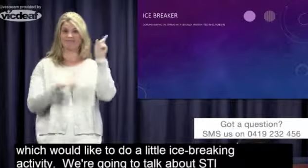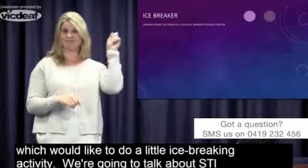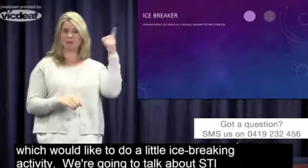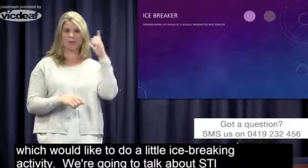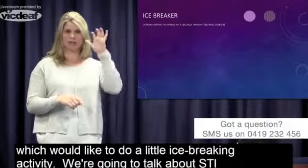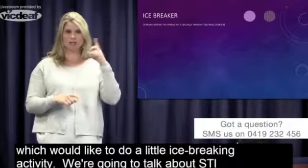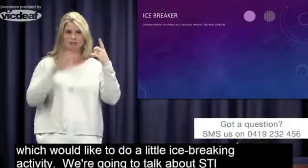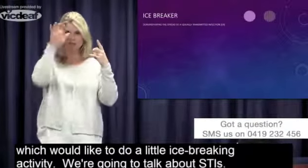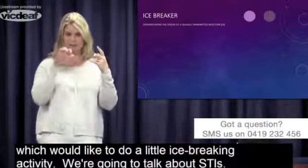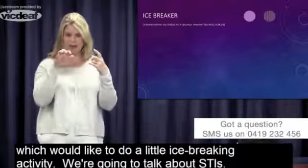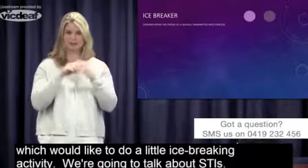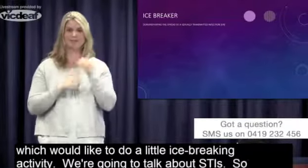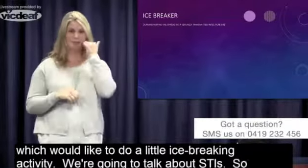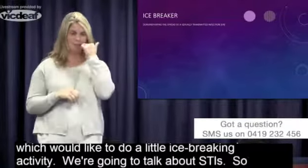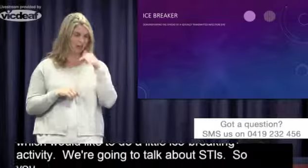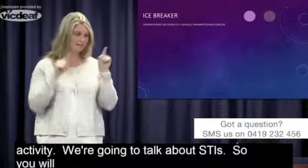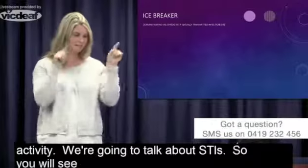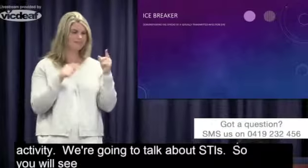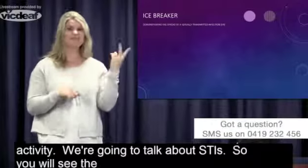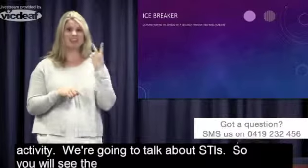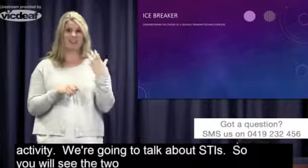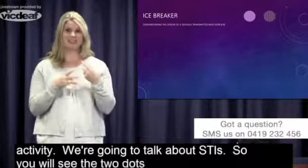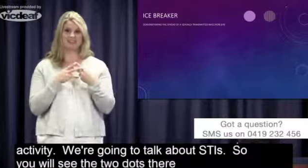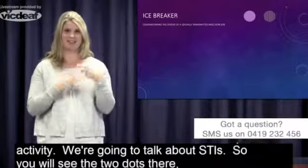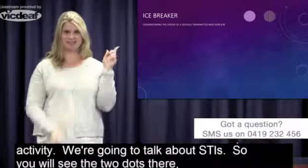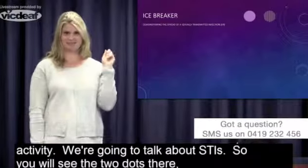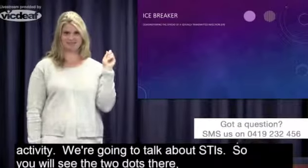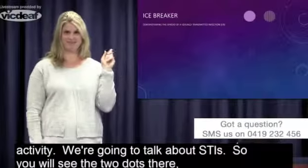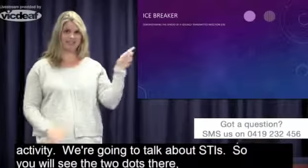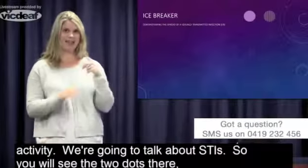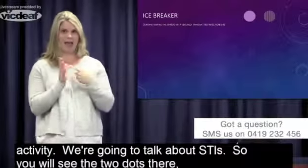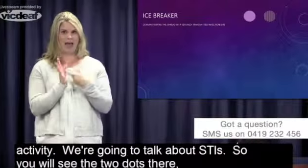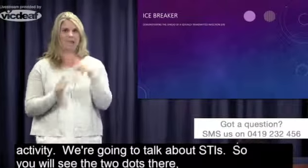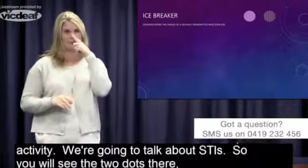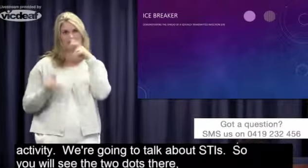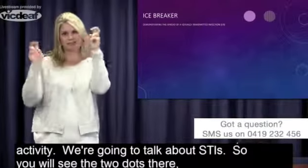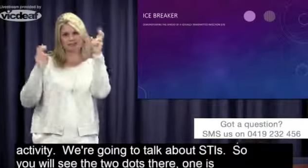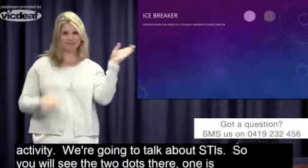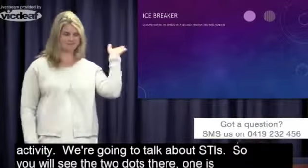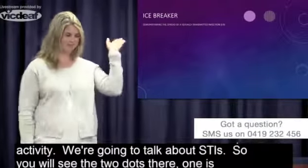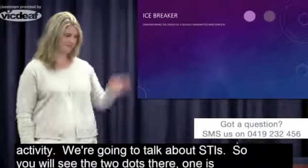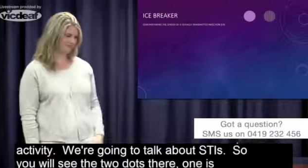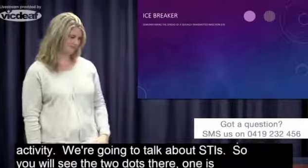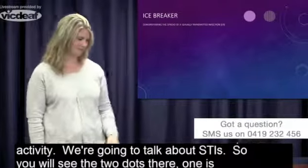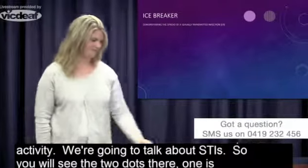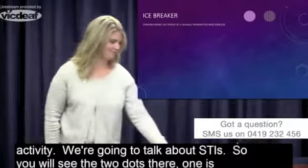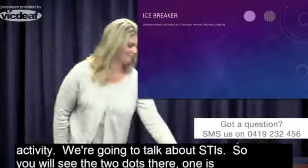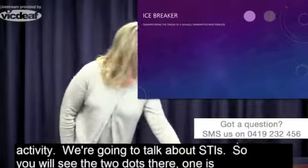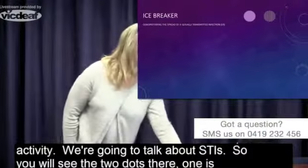So you'll see the 2 dots there, one spotty and one striped. Let's just say that they've had sex and that they are people who've